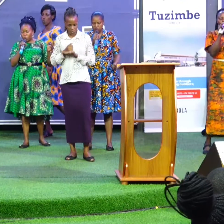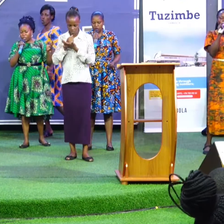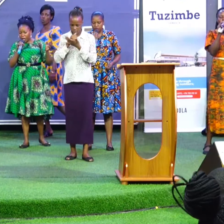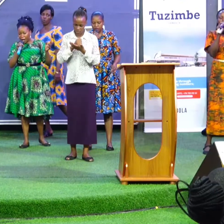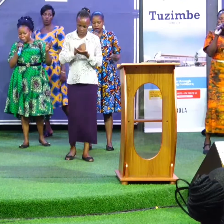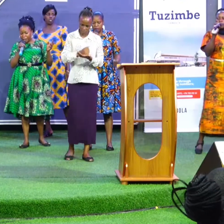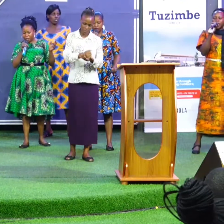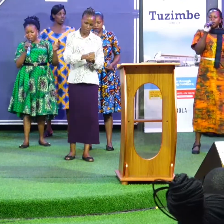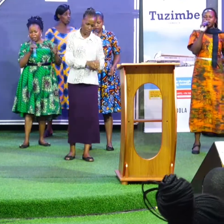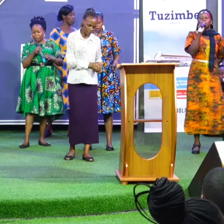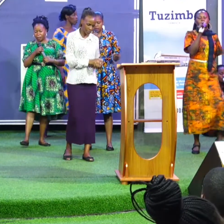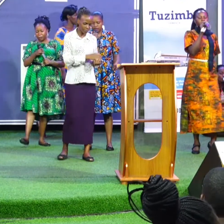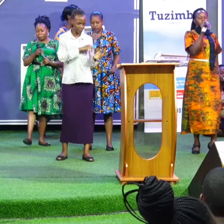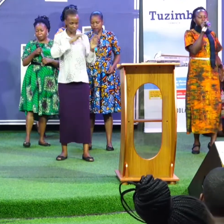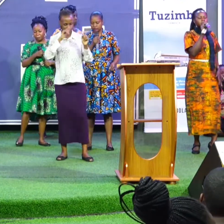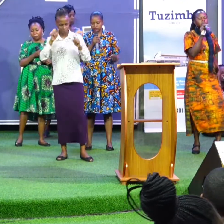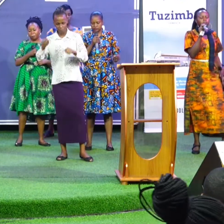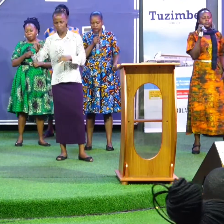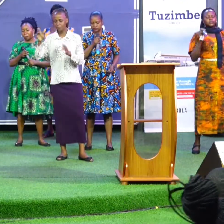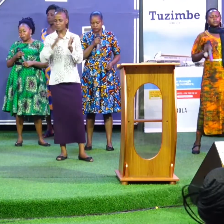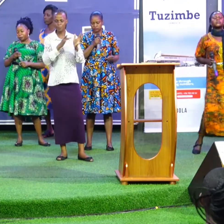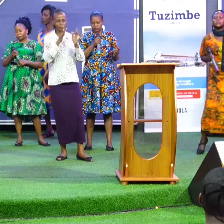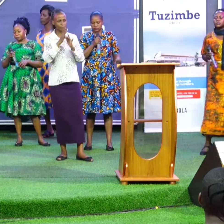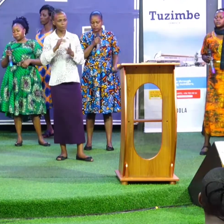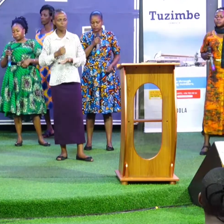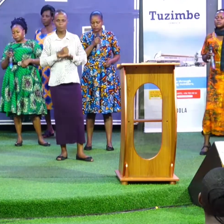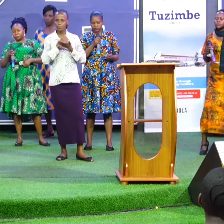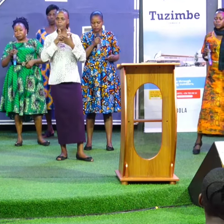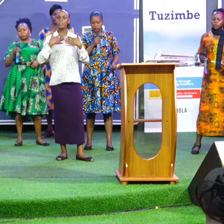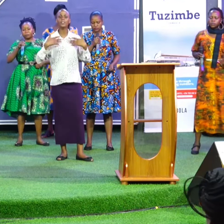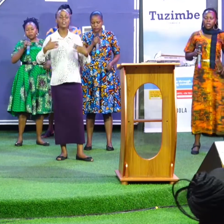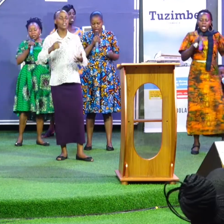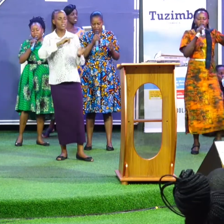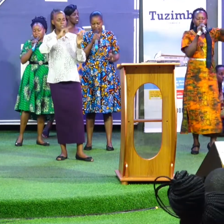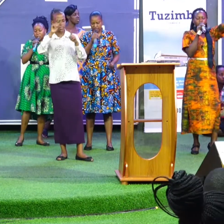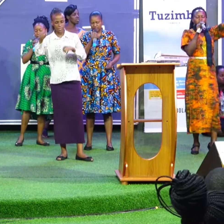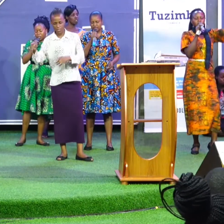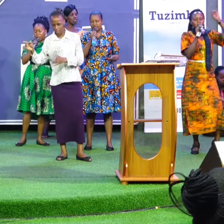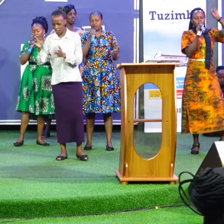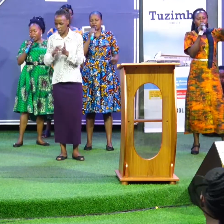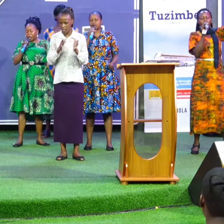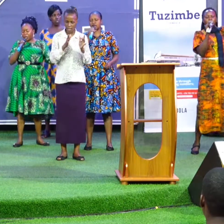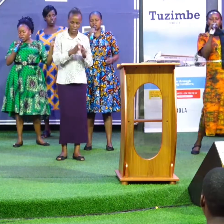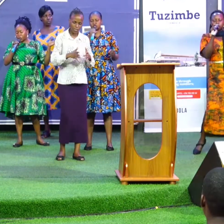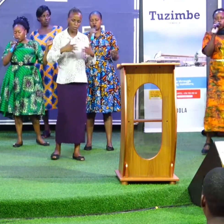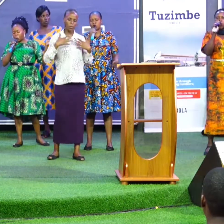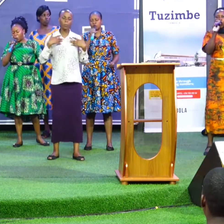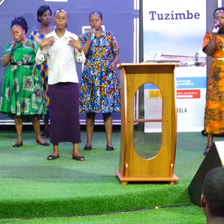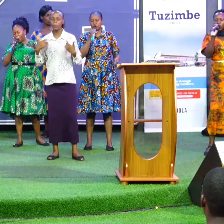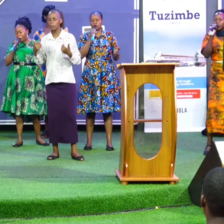Yesu nyambe, oh Zize Yesu mponye, Zize